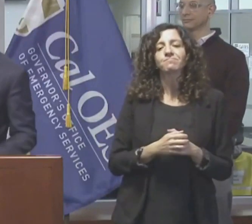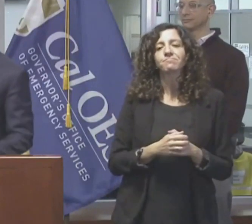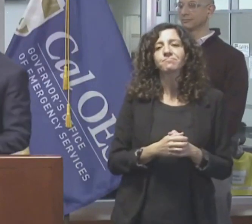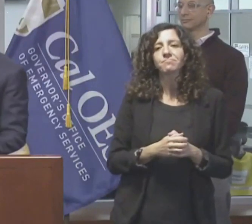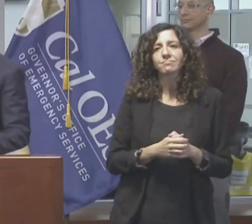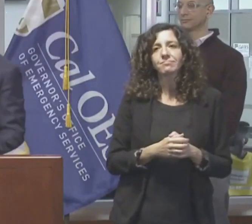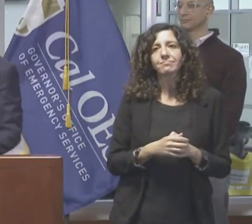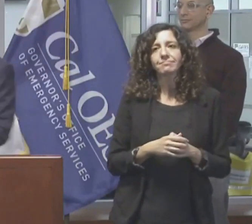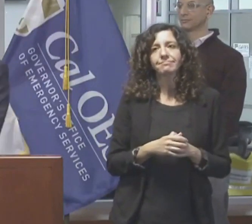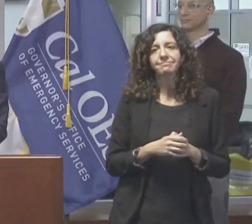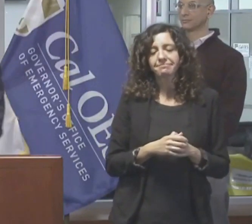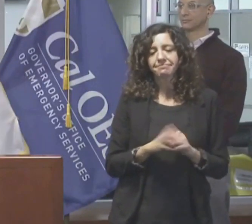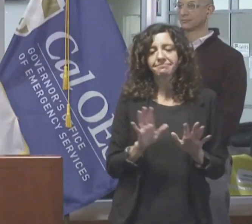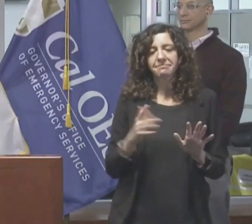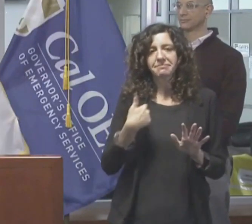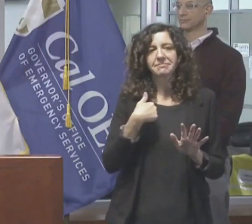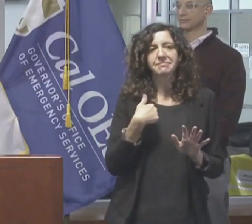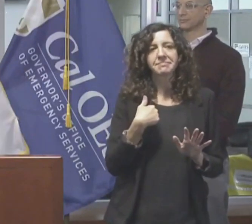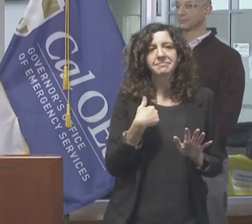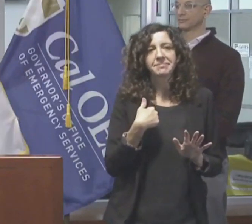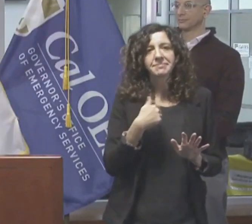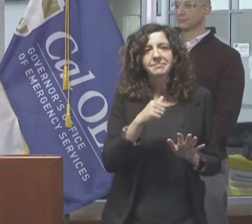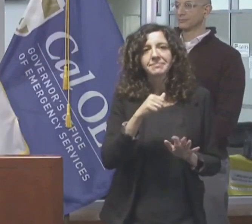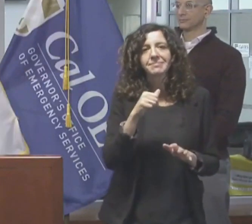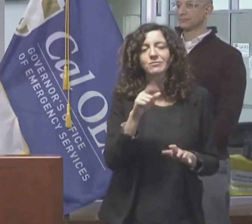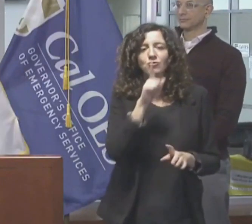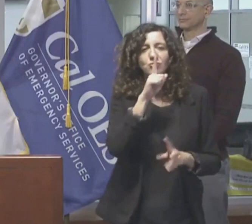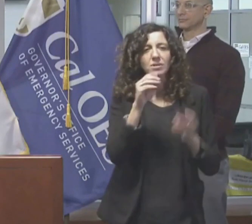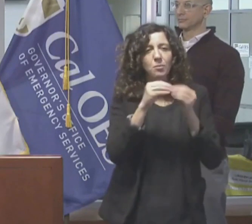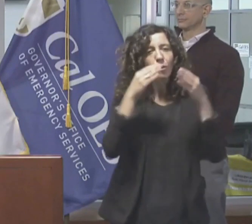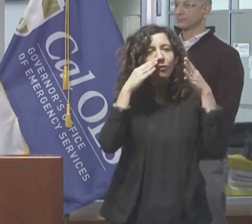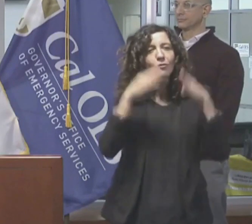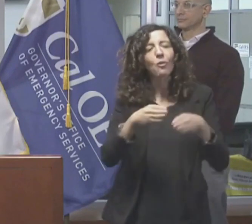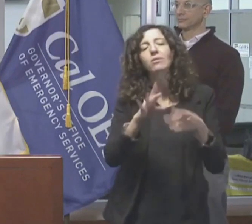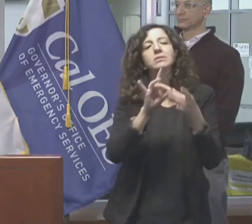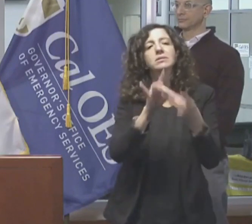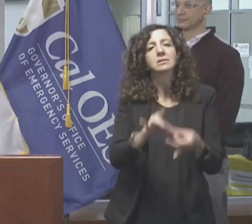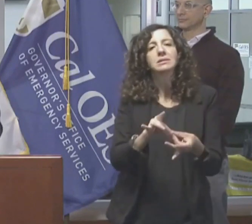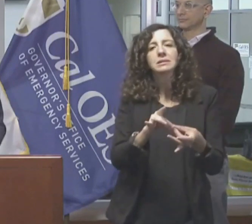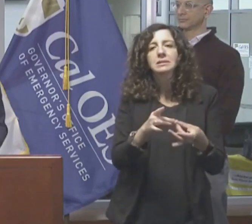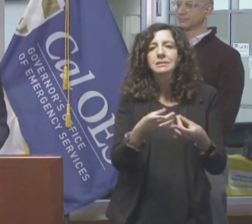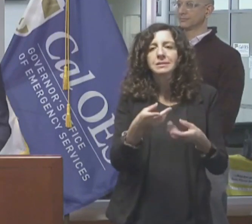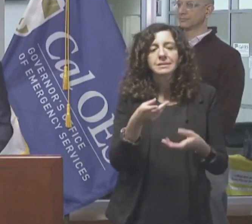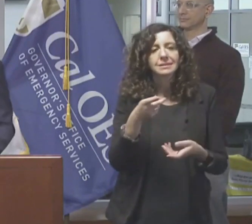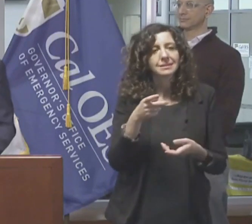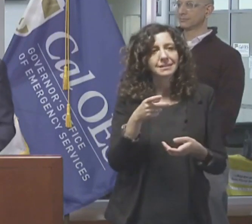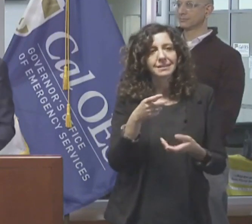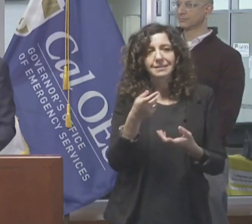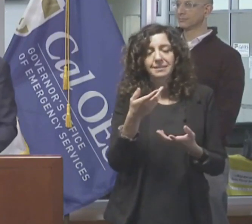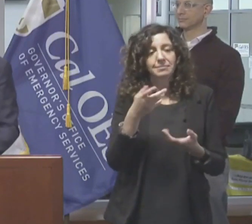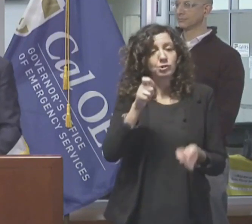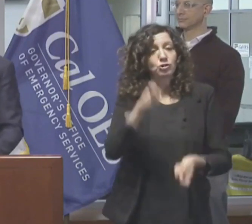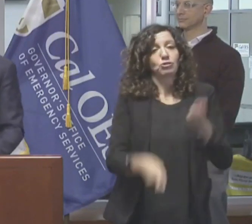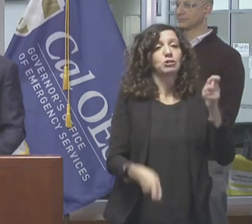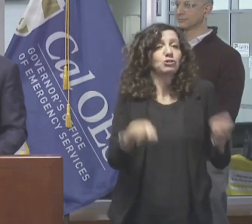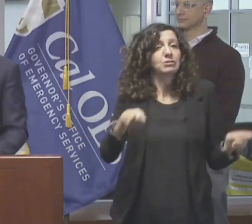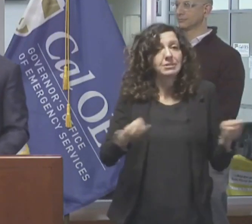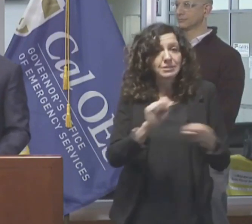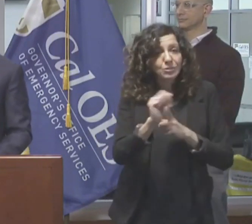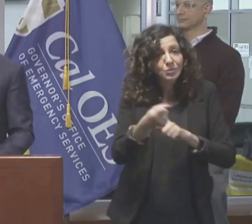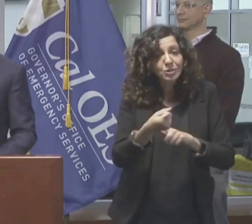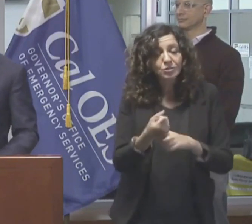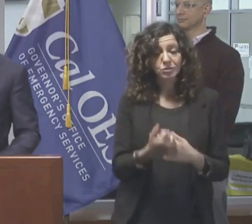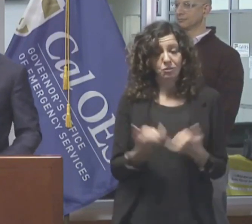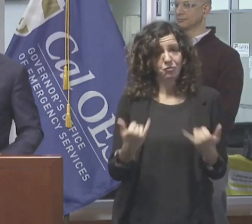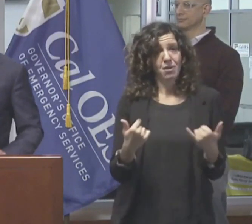I'm sort of beyond the individual frame. I'm working in a more dynamic environment where I'm